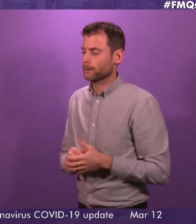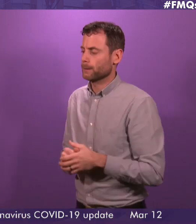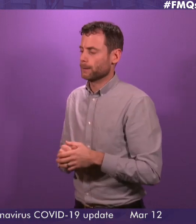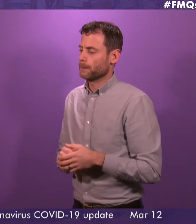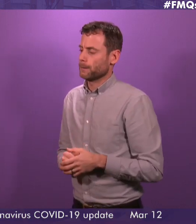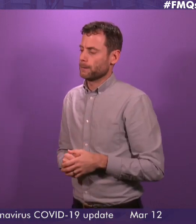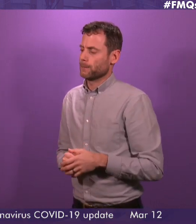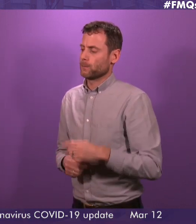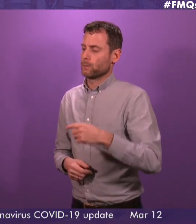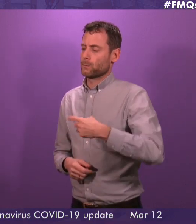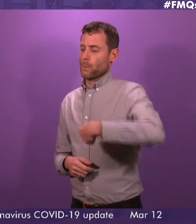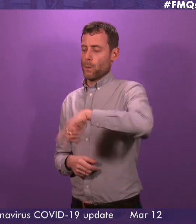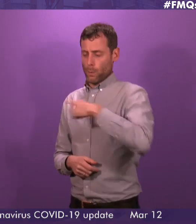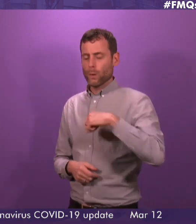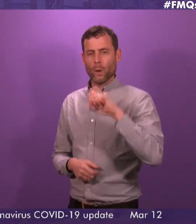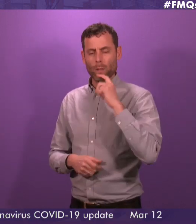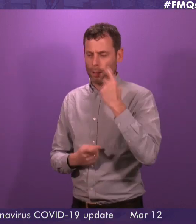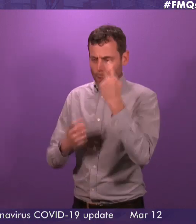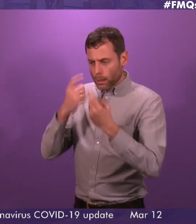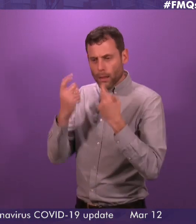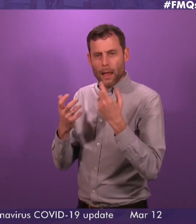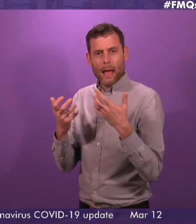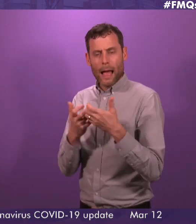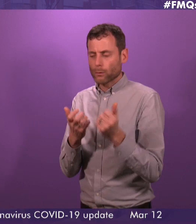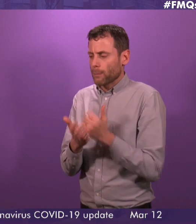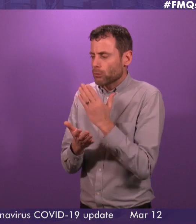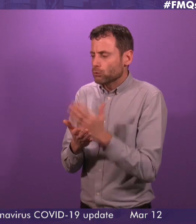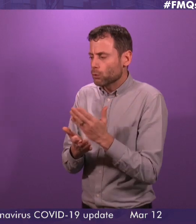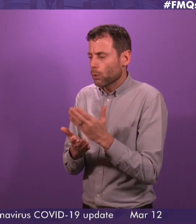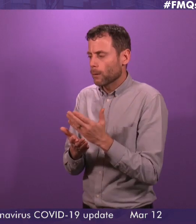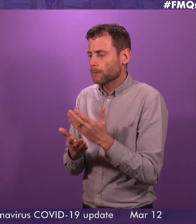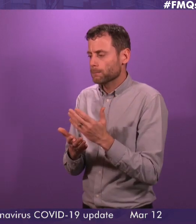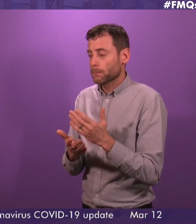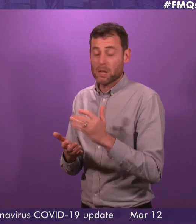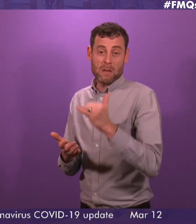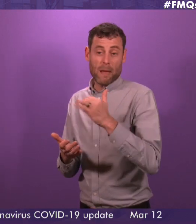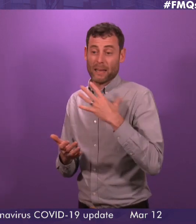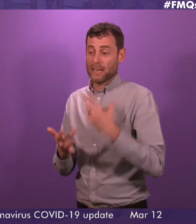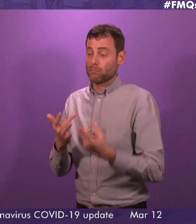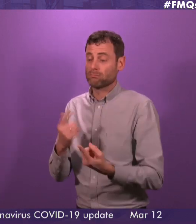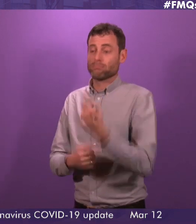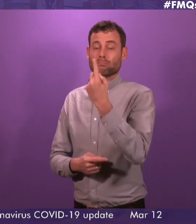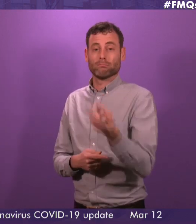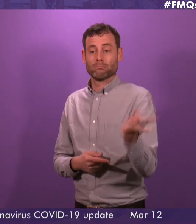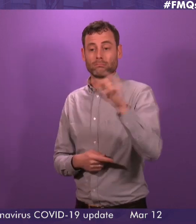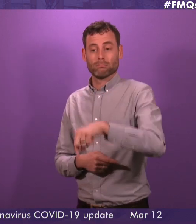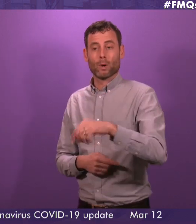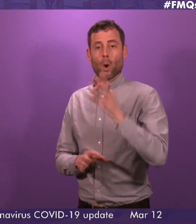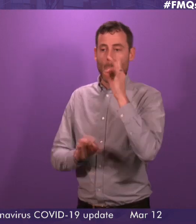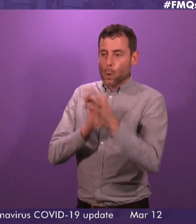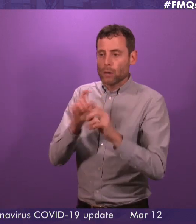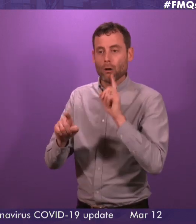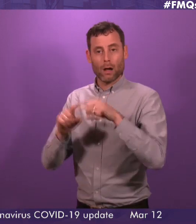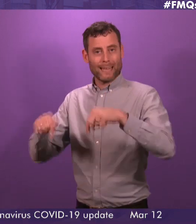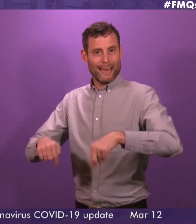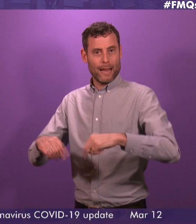opportunities that are needed to provide, for example, if we need to return to a question and answer session in the chamber. At the moment, we would